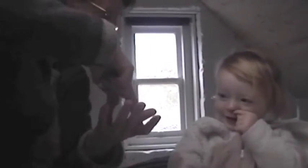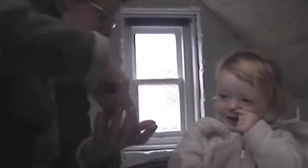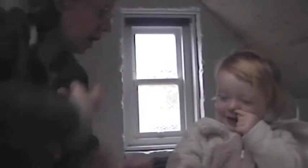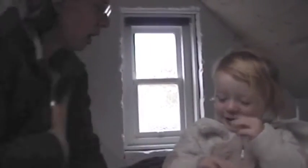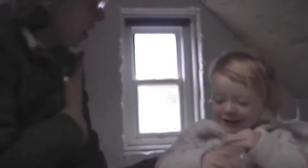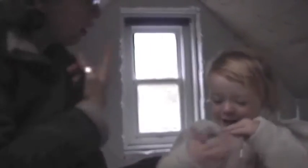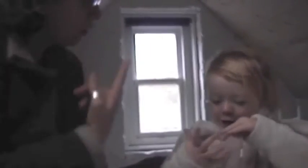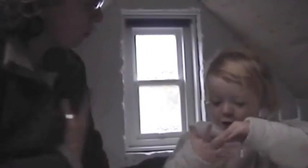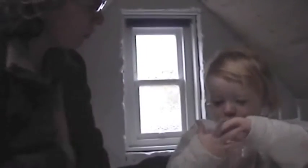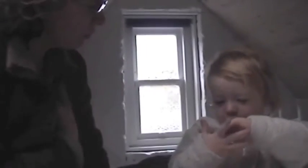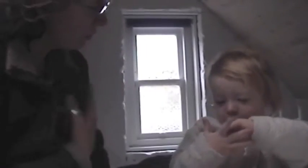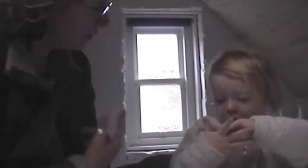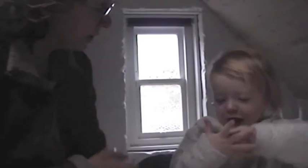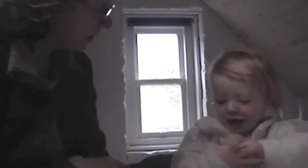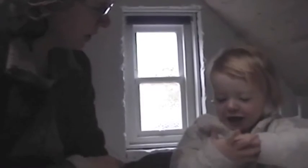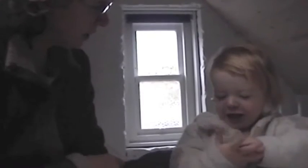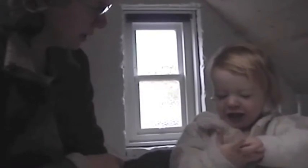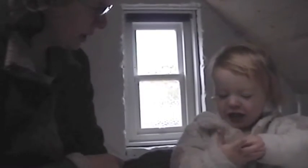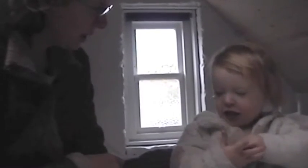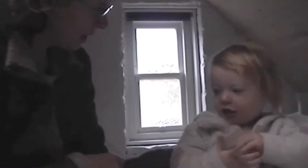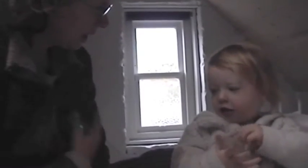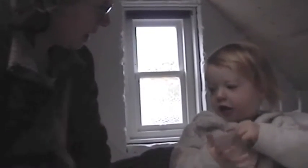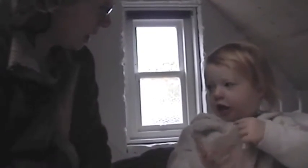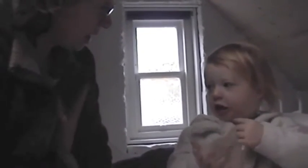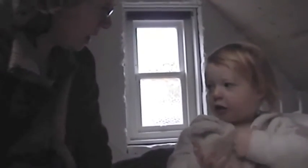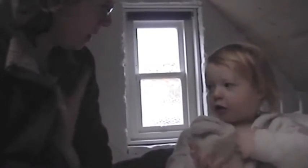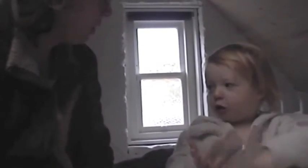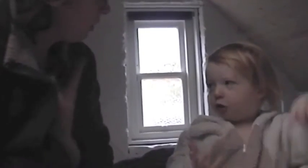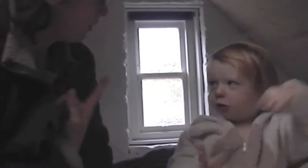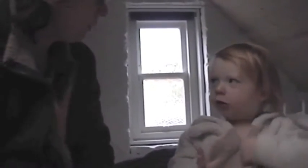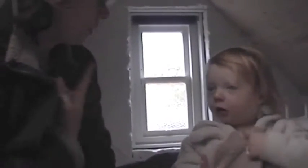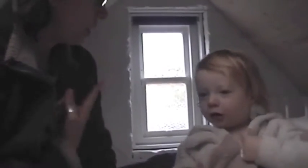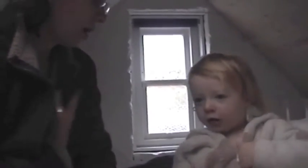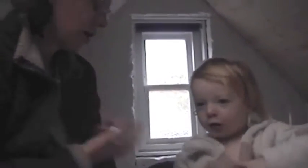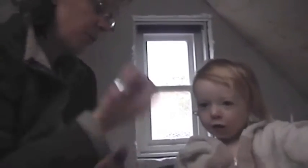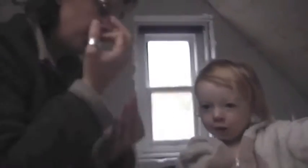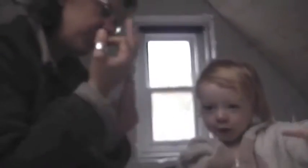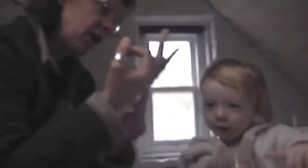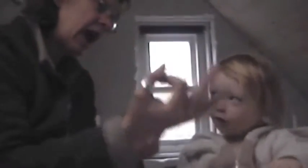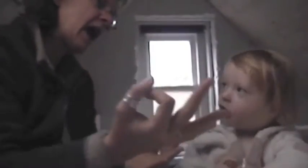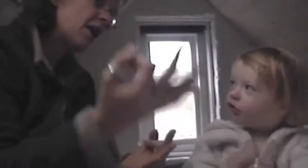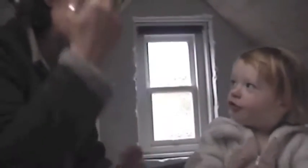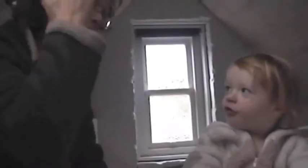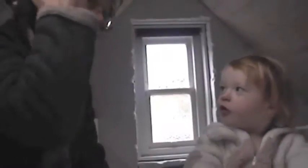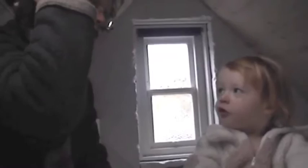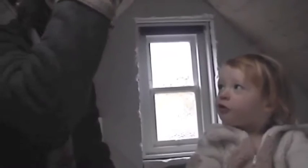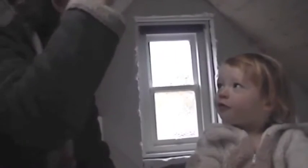Standing alone. Standing alone. Without a dream.